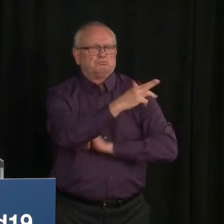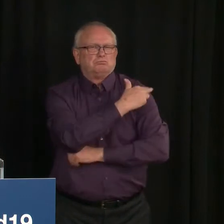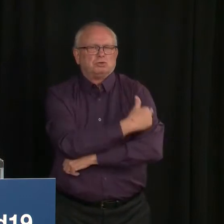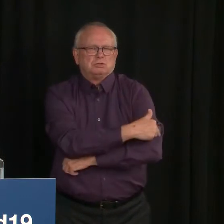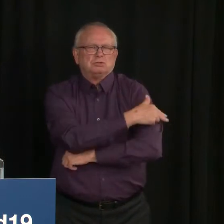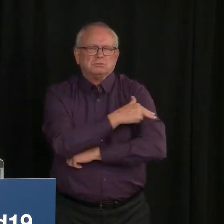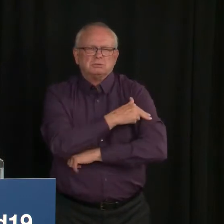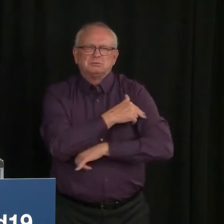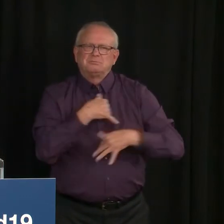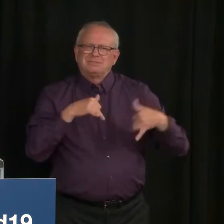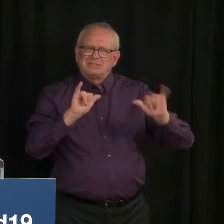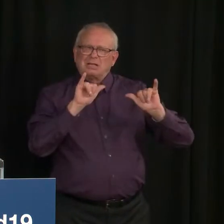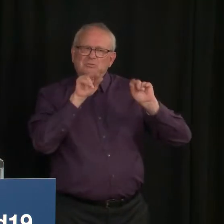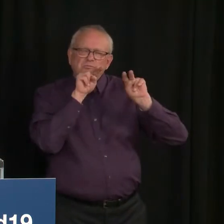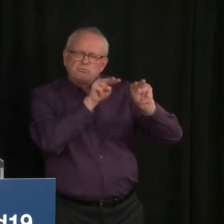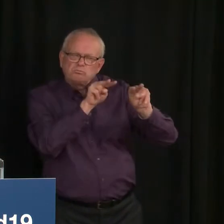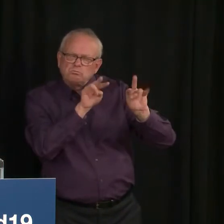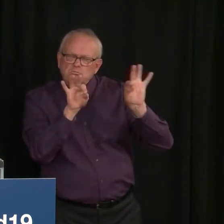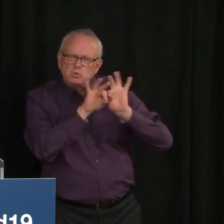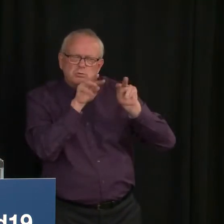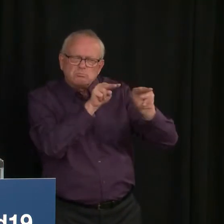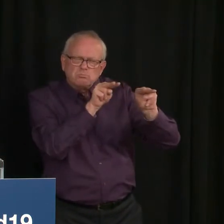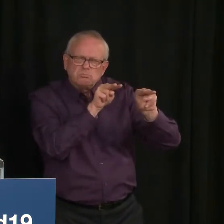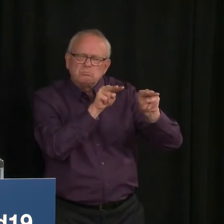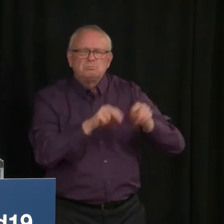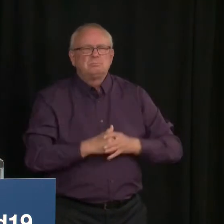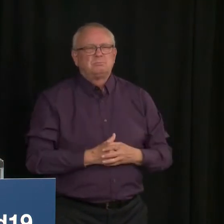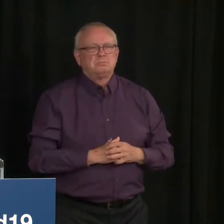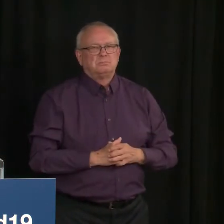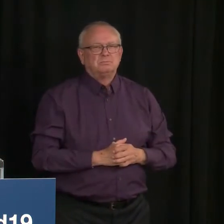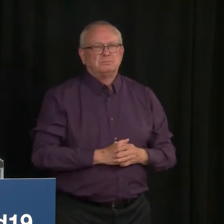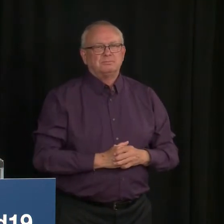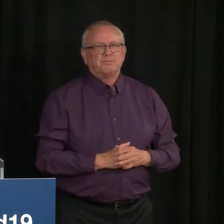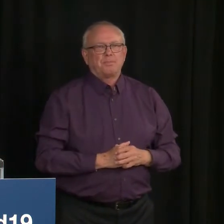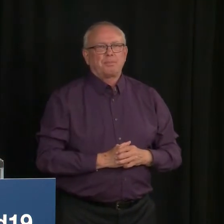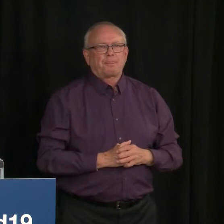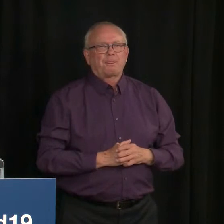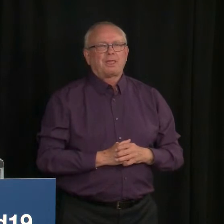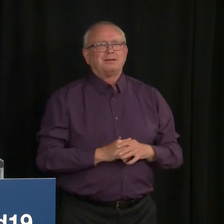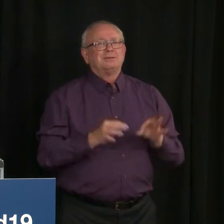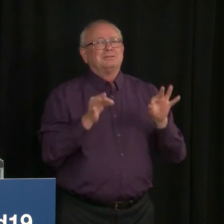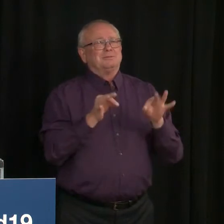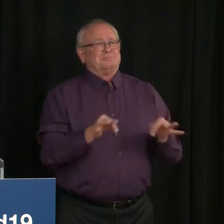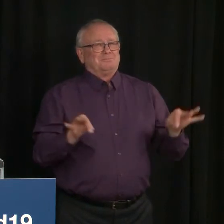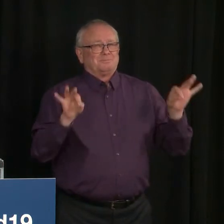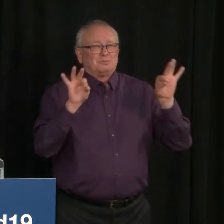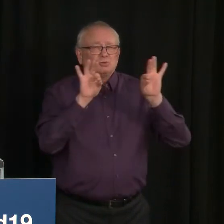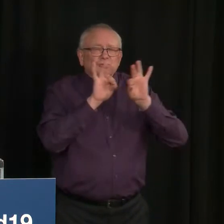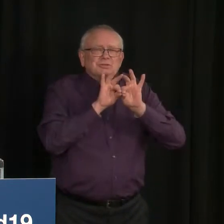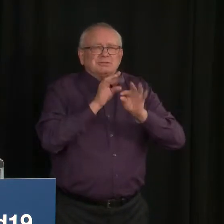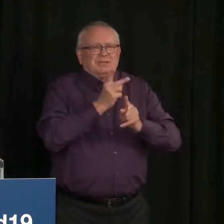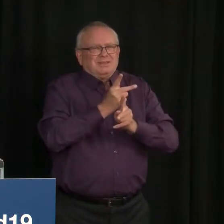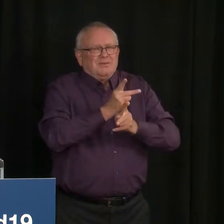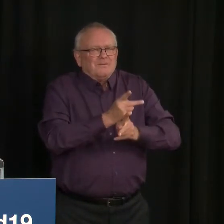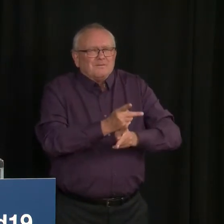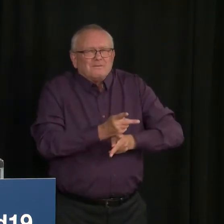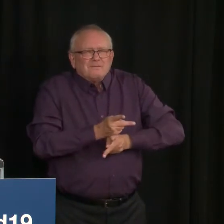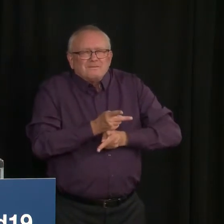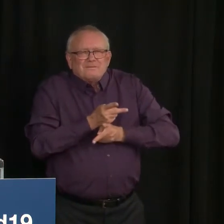does indicate it is more transmissible. Given that, we need to watch its spread as we do all COVID